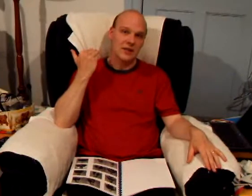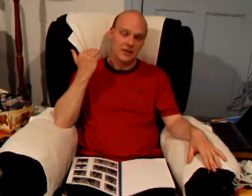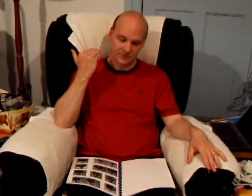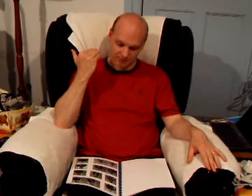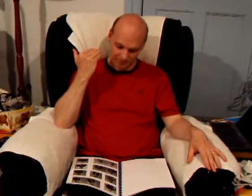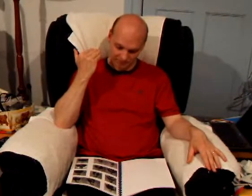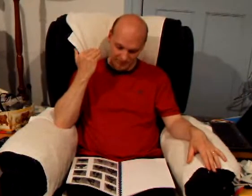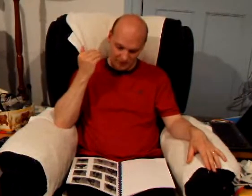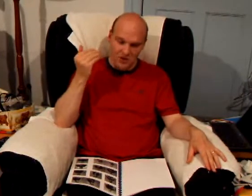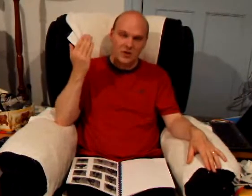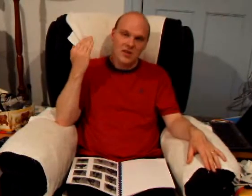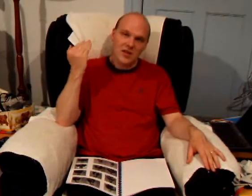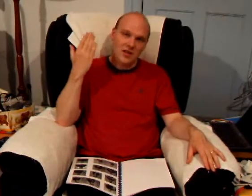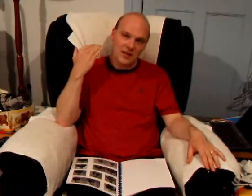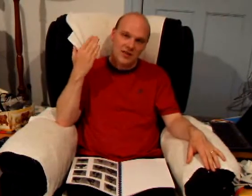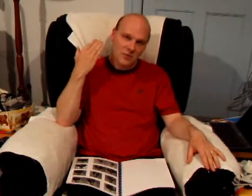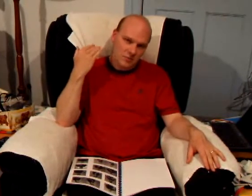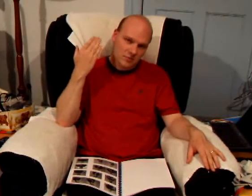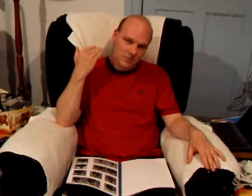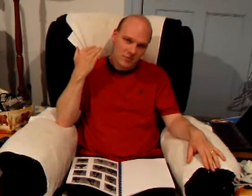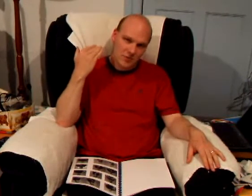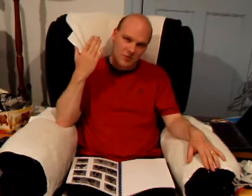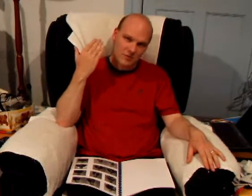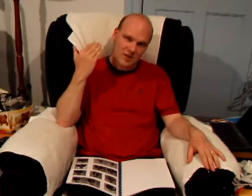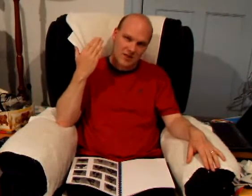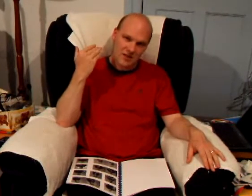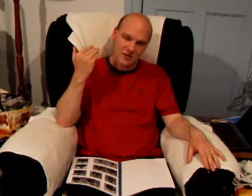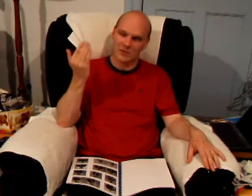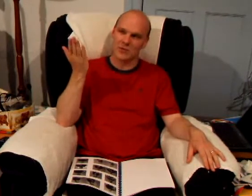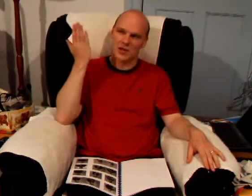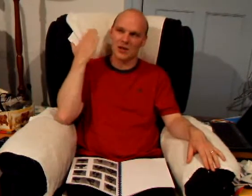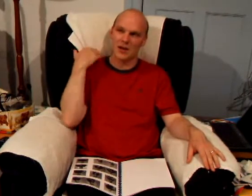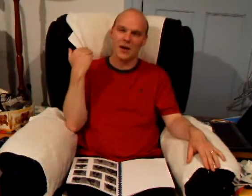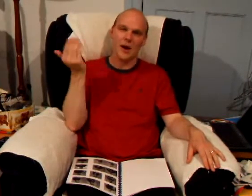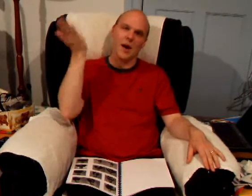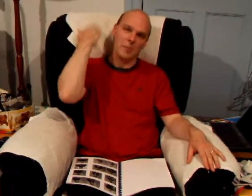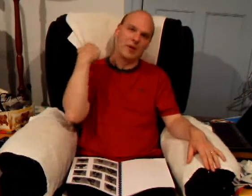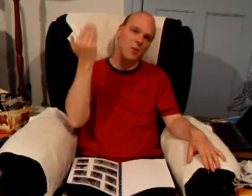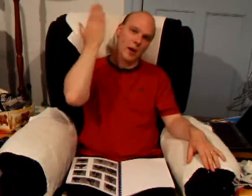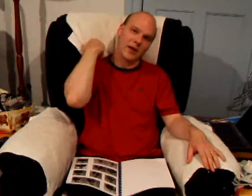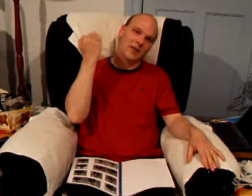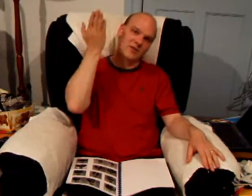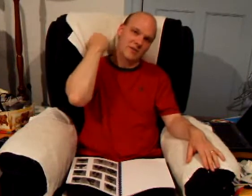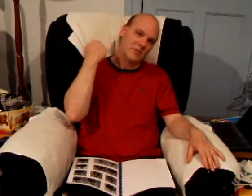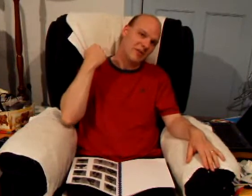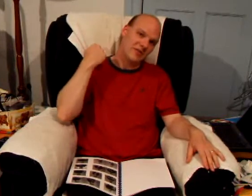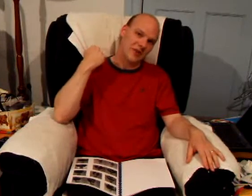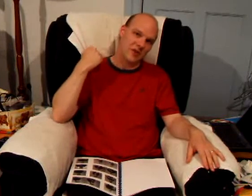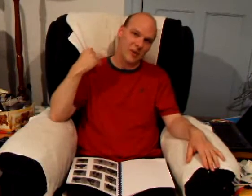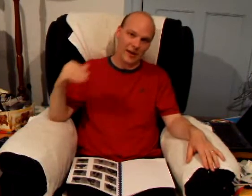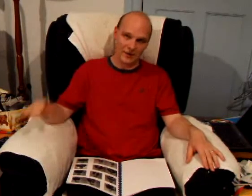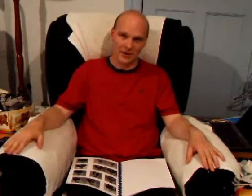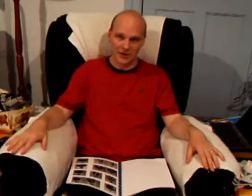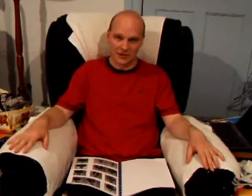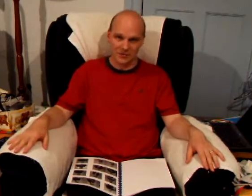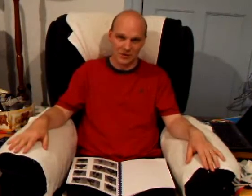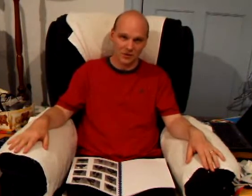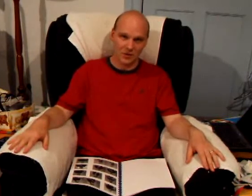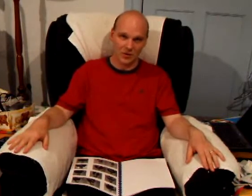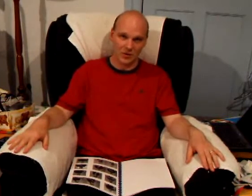Recently. Note that it's only a little sort of recently. If it was a big one, that's sort of a bit further away, longer